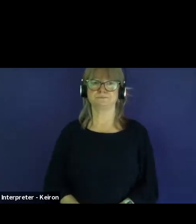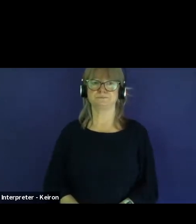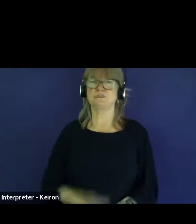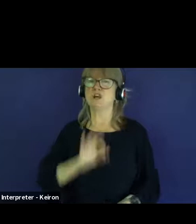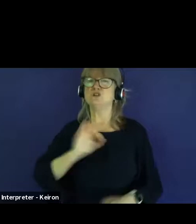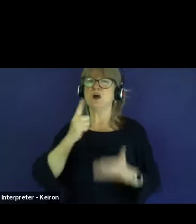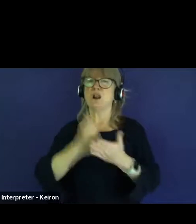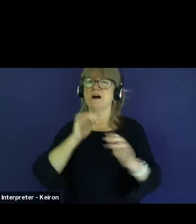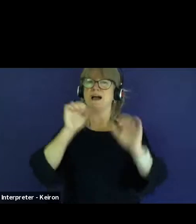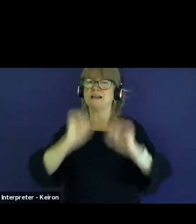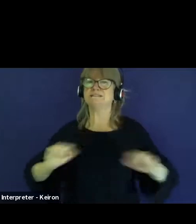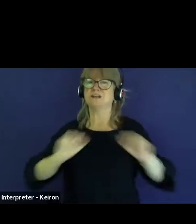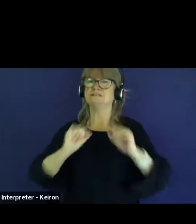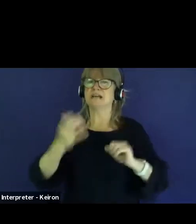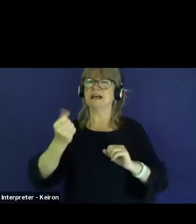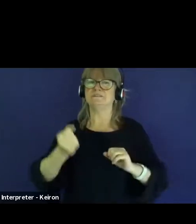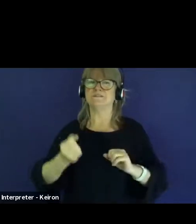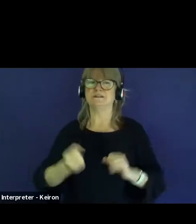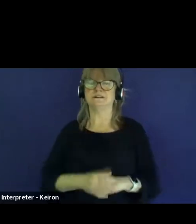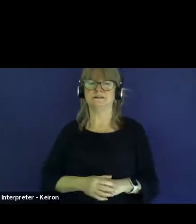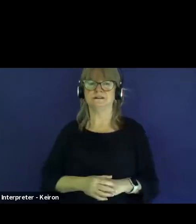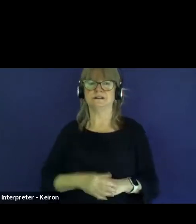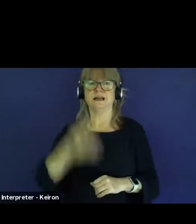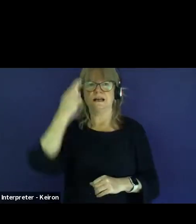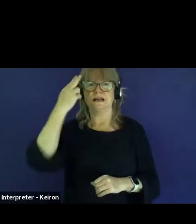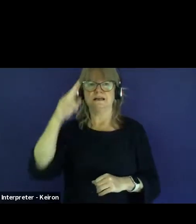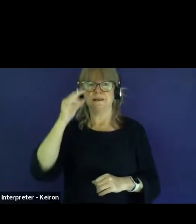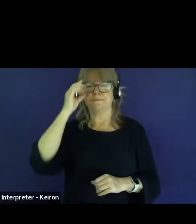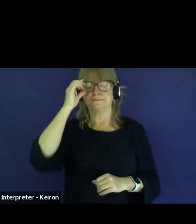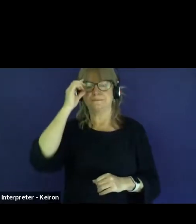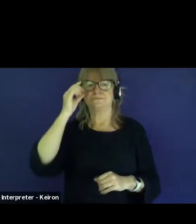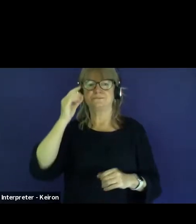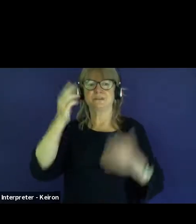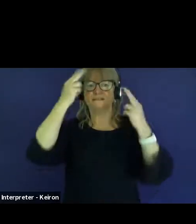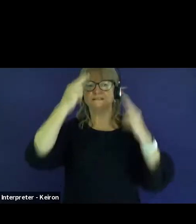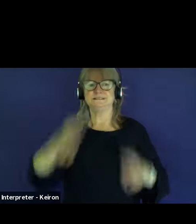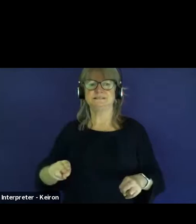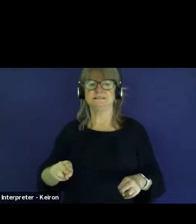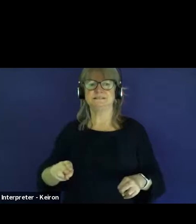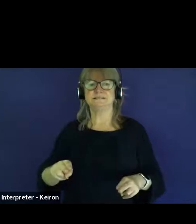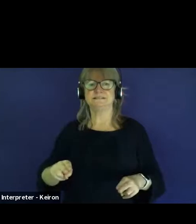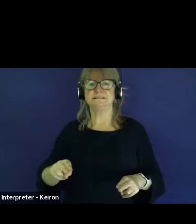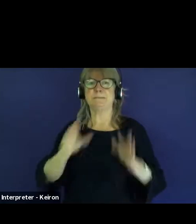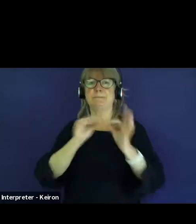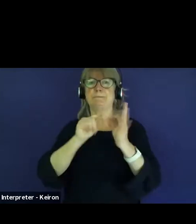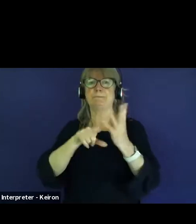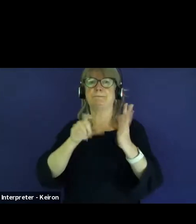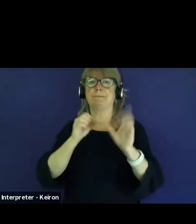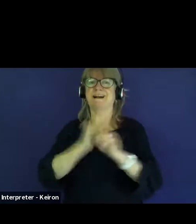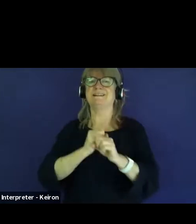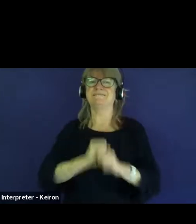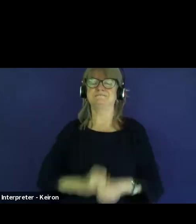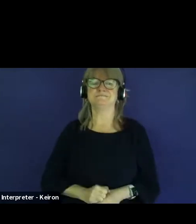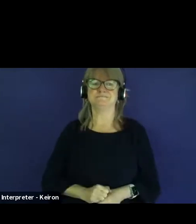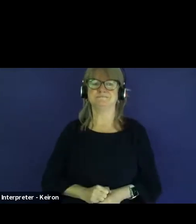exercises target. So this is called a dead bug. So what it looks like, when you're laying on our ground, we pretty much look like a dead bug. And we're going